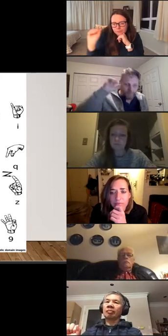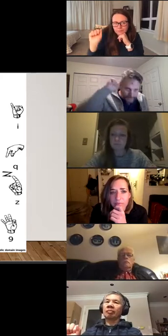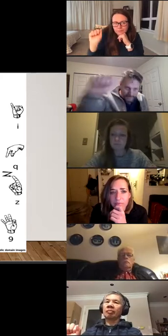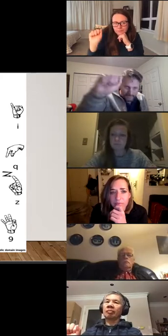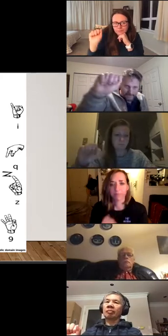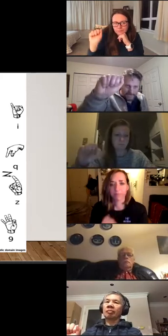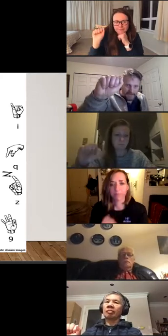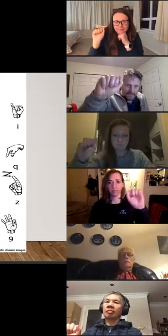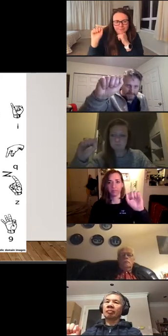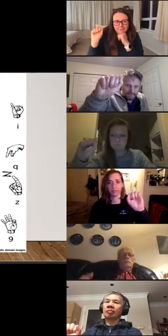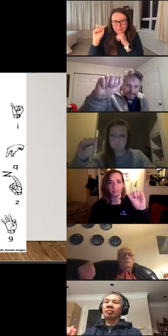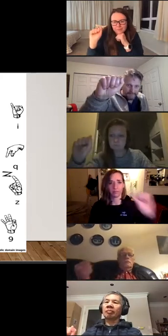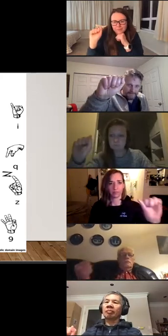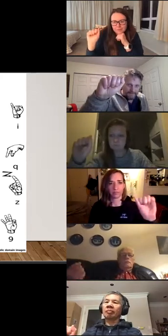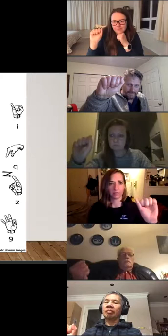at A. A,